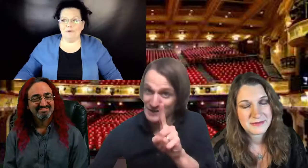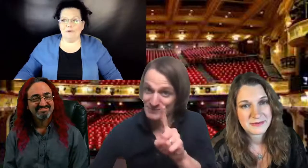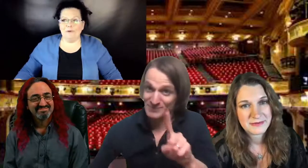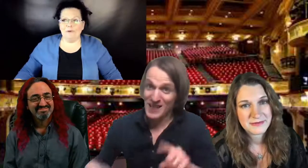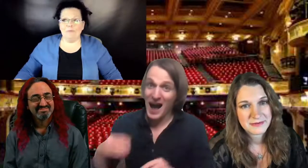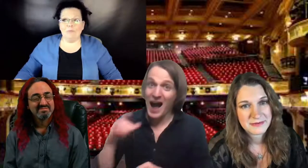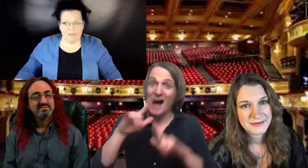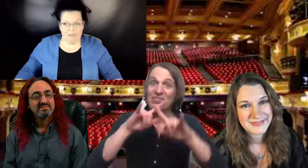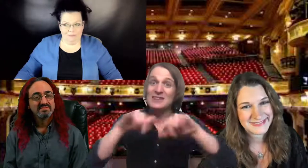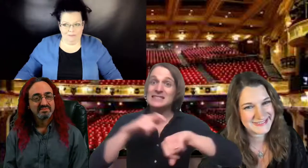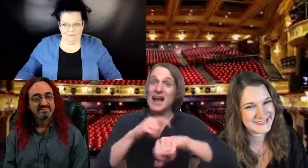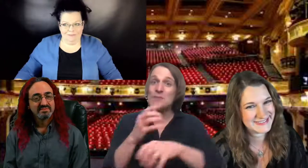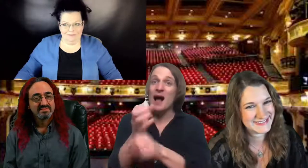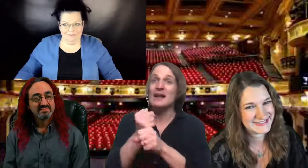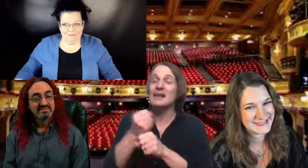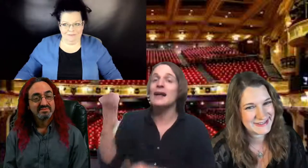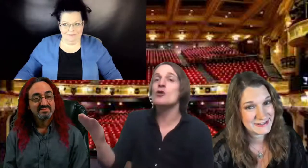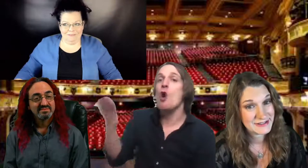So, but